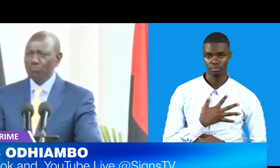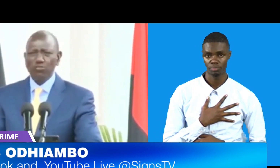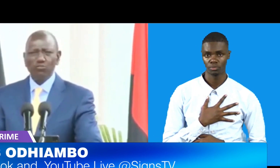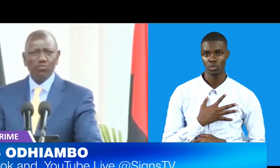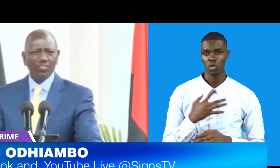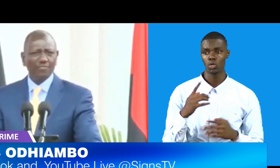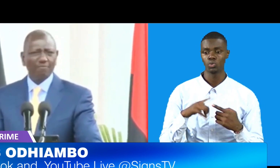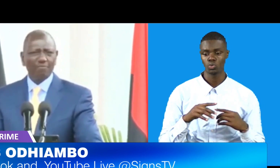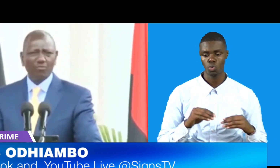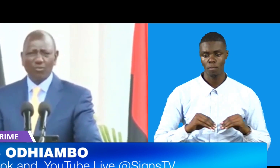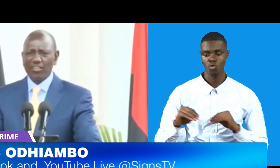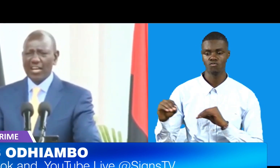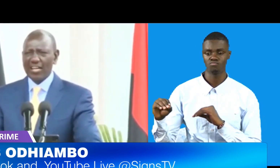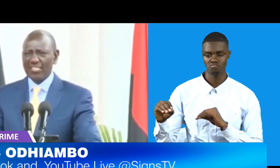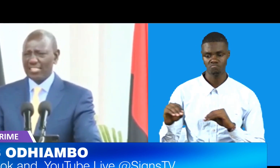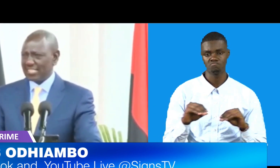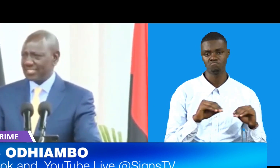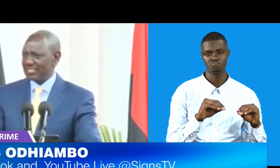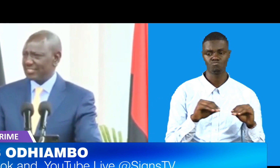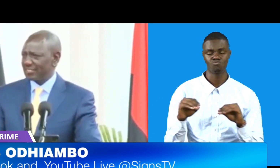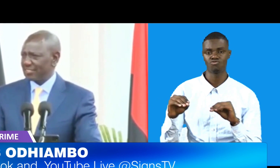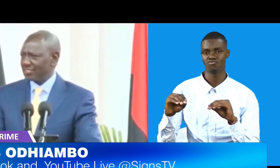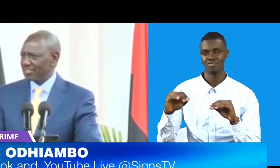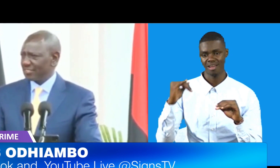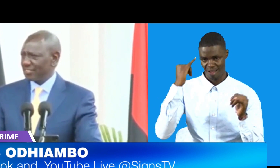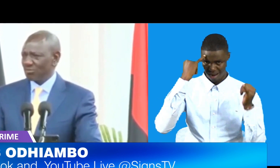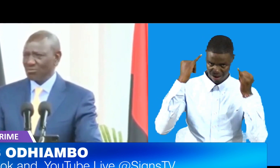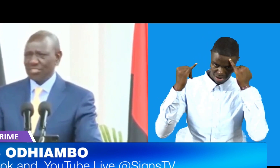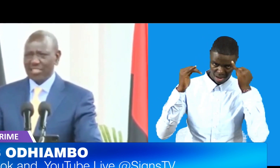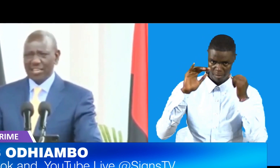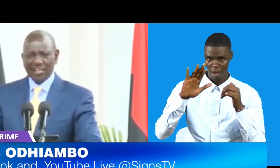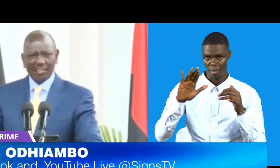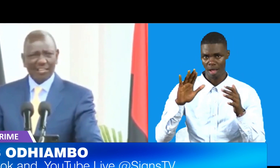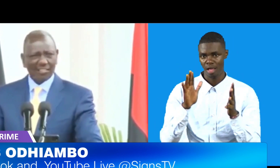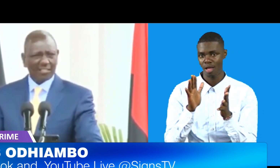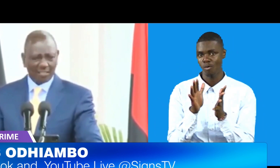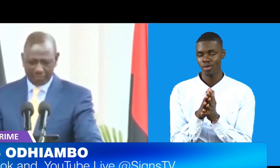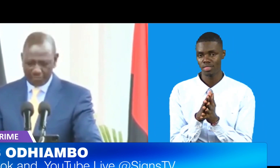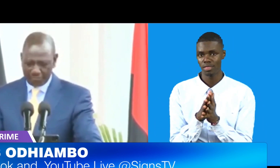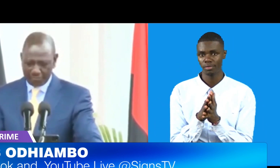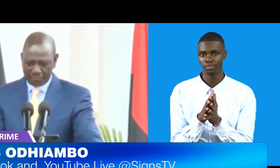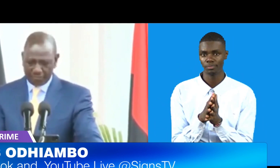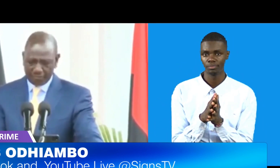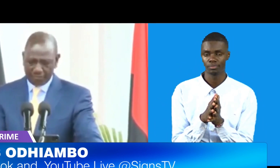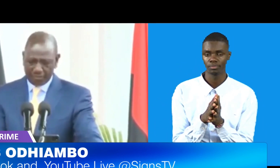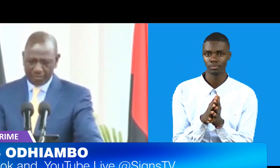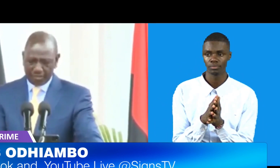to move with their ideas, with their